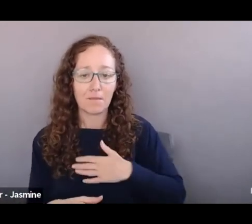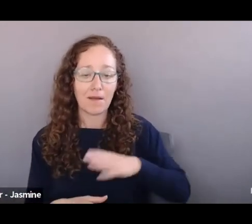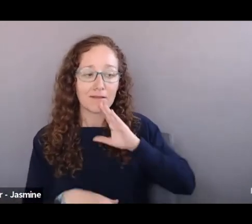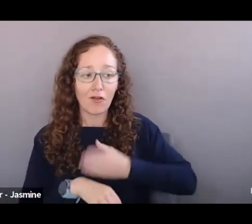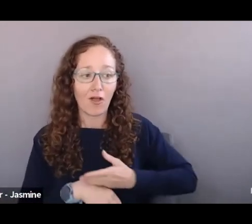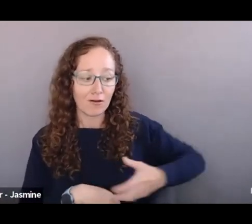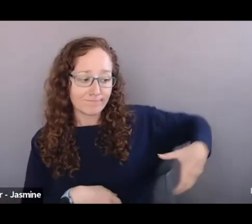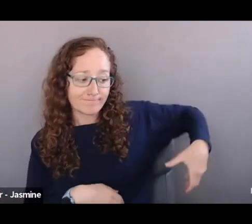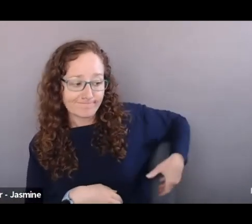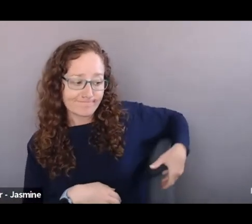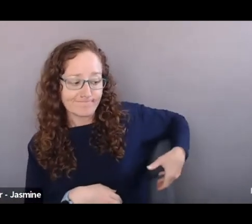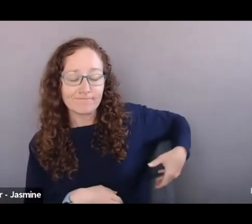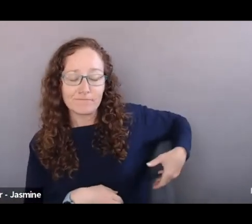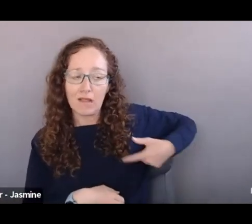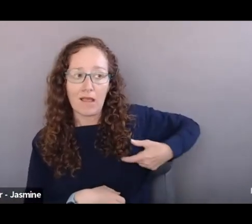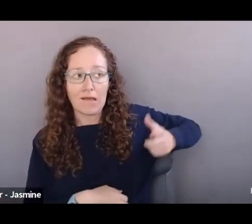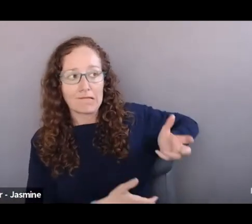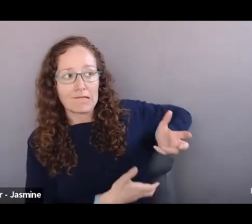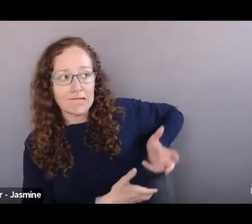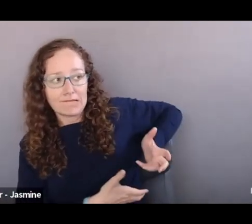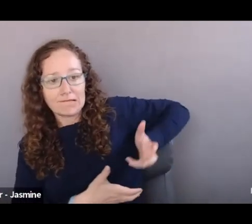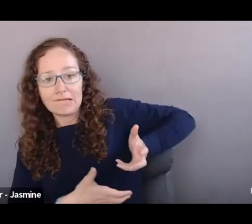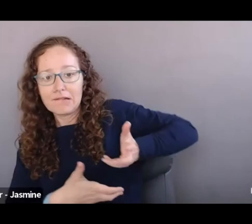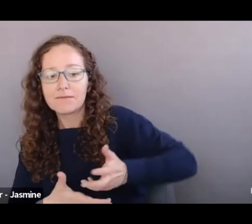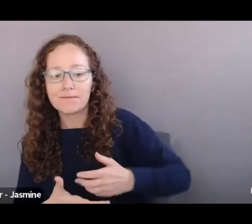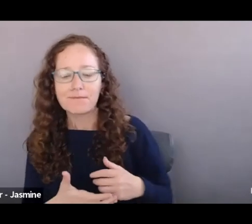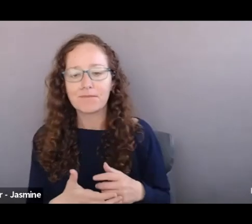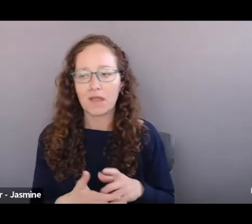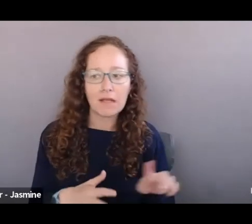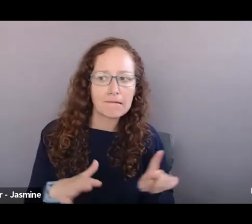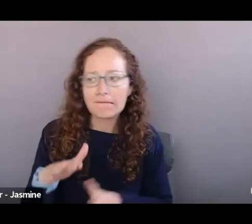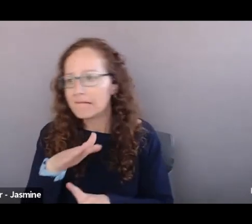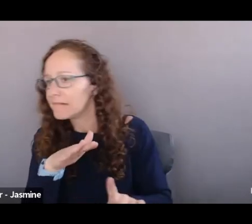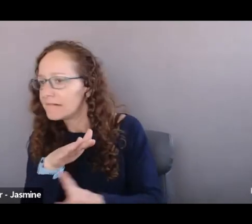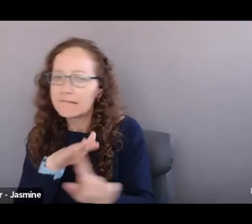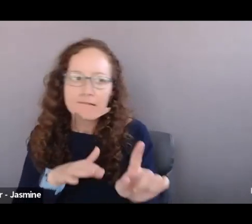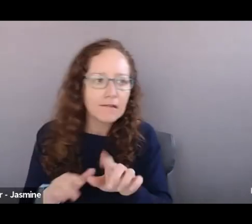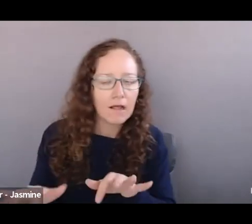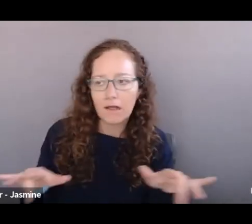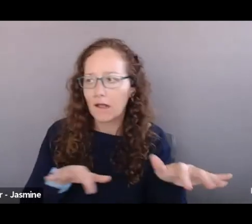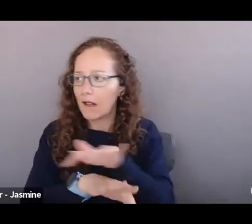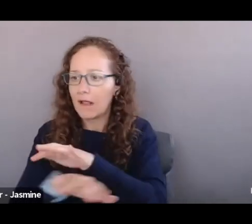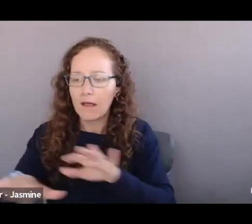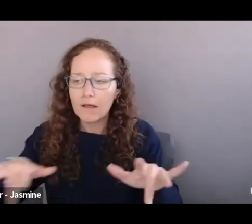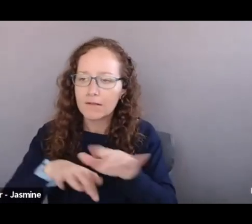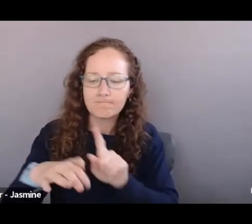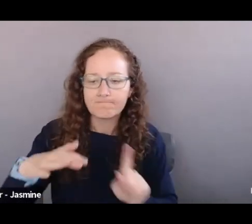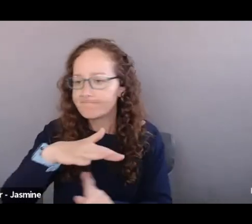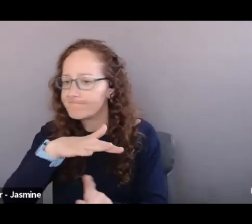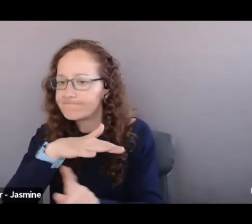narrow shifting mazes of people, and I tried my best not to show my